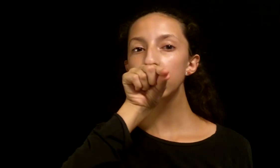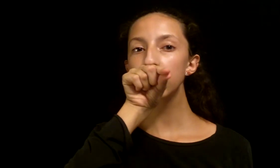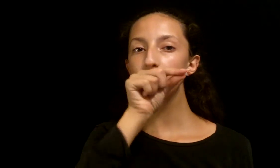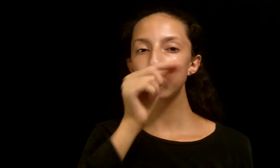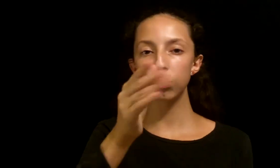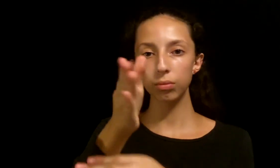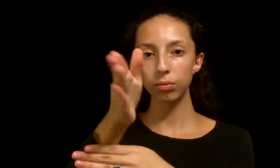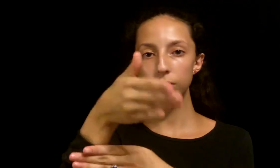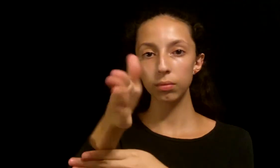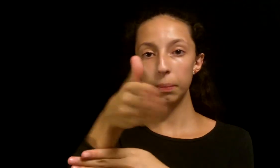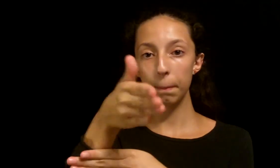fish,